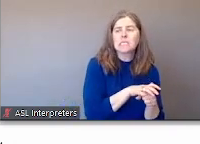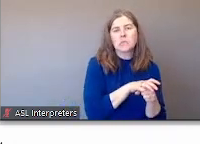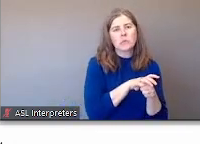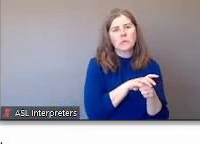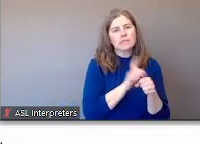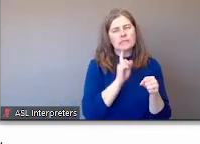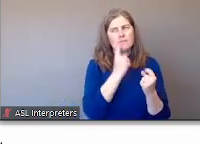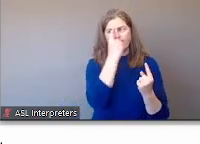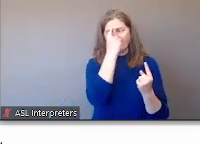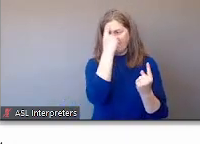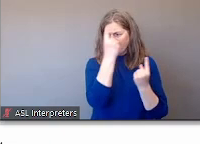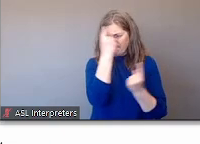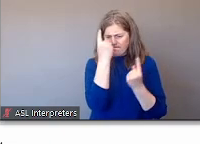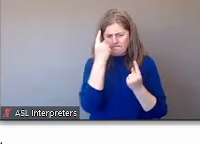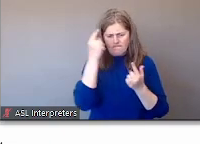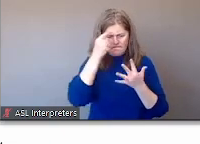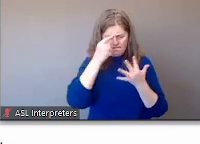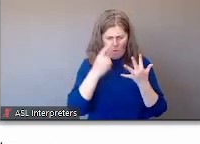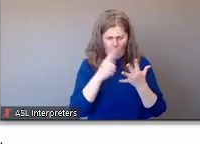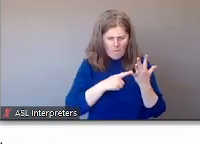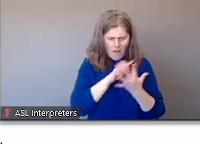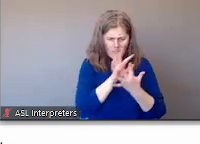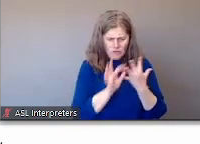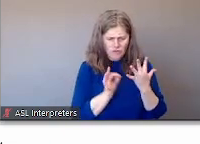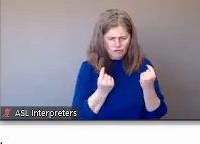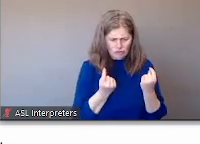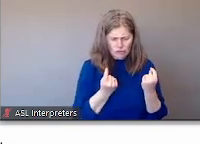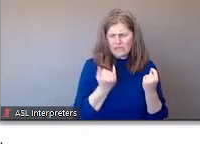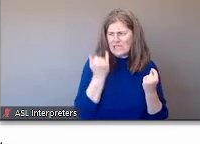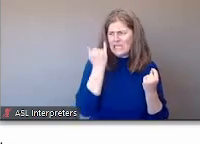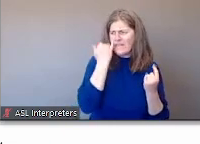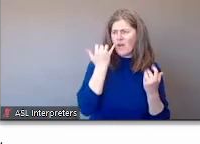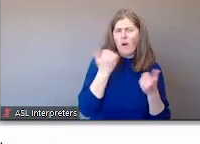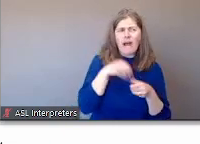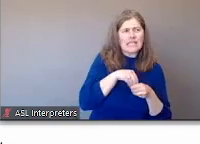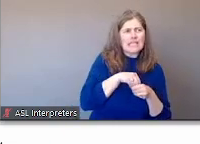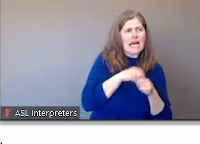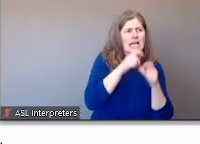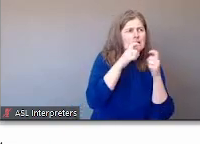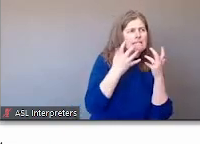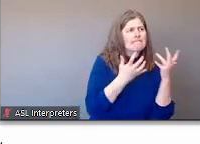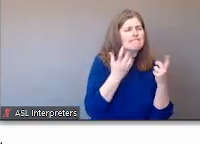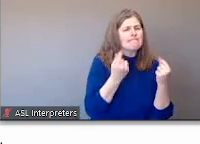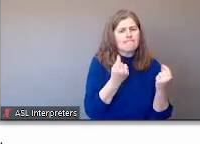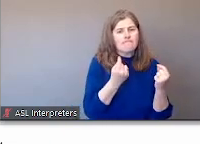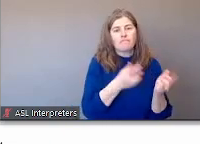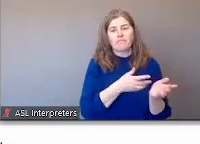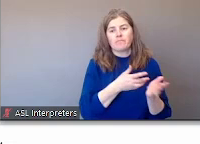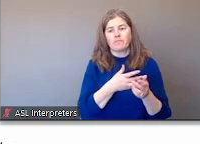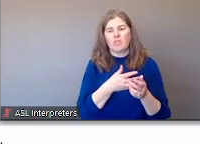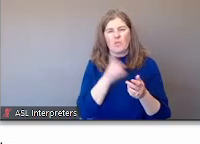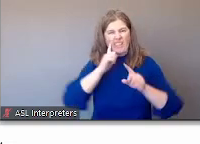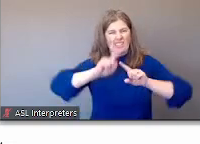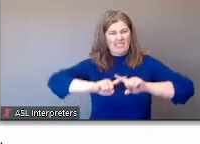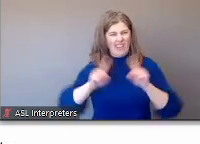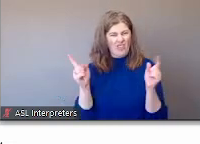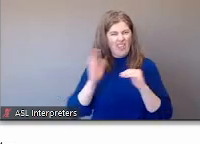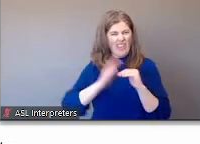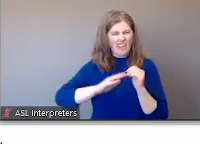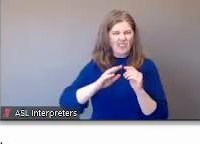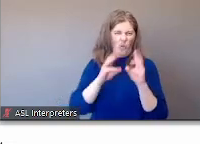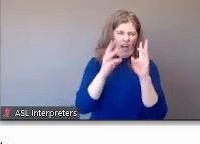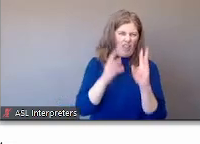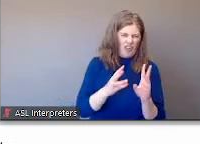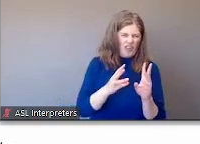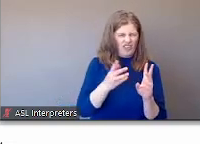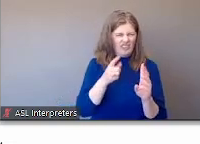seriously consider all those options and whether you want to be in indoor spaces. And then the one part that's different from the weather, although it applies here